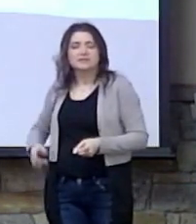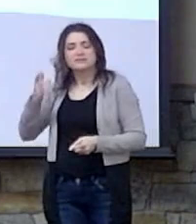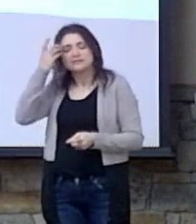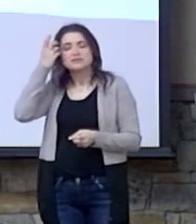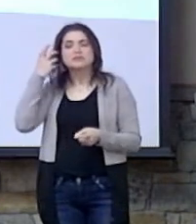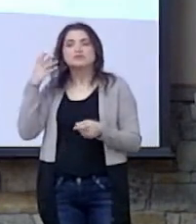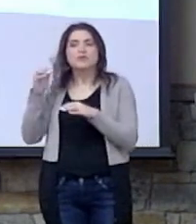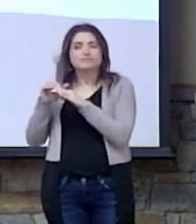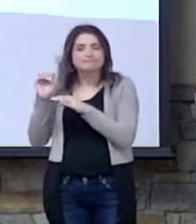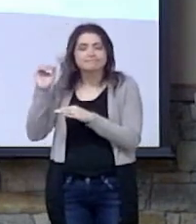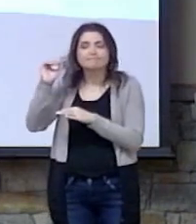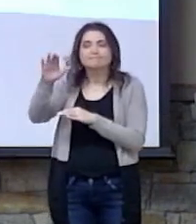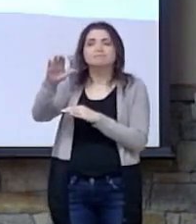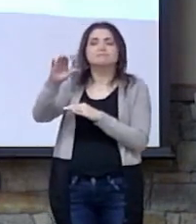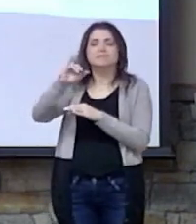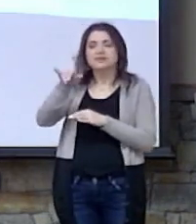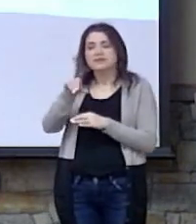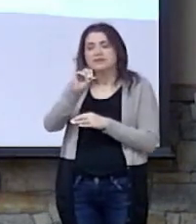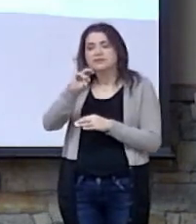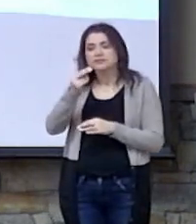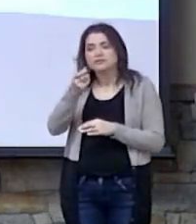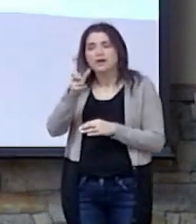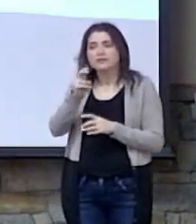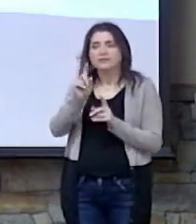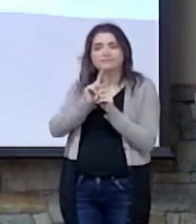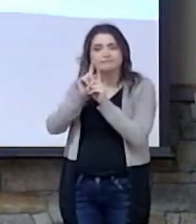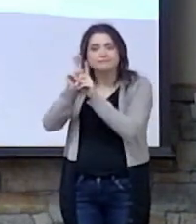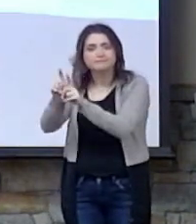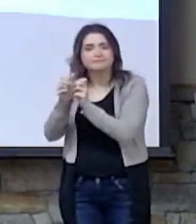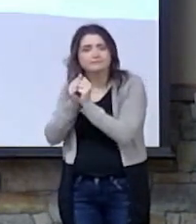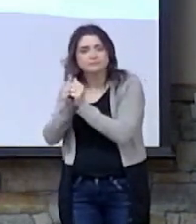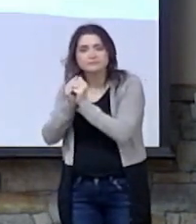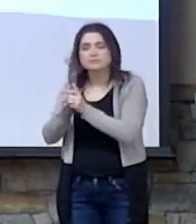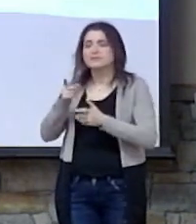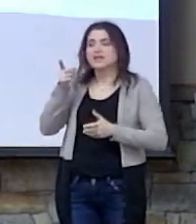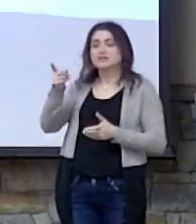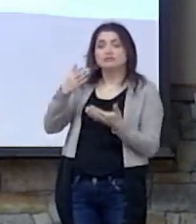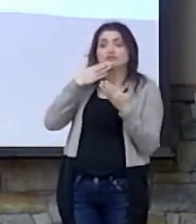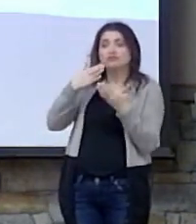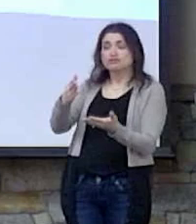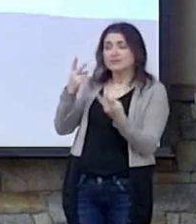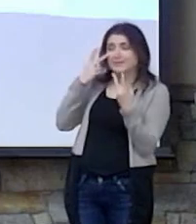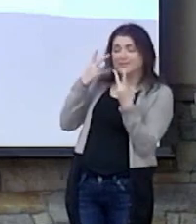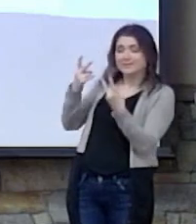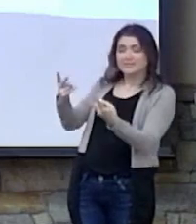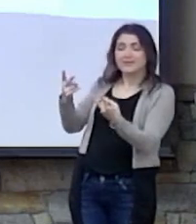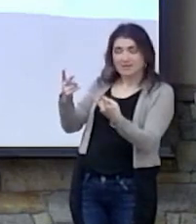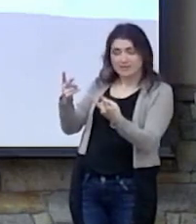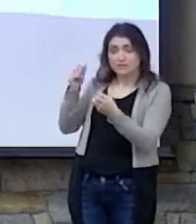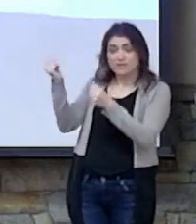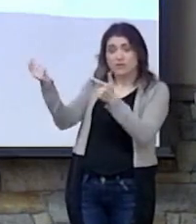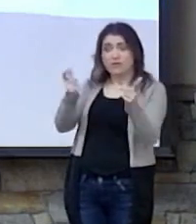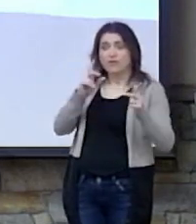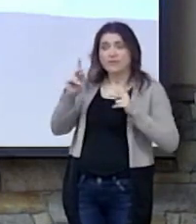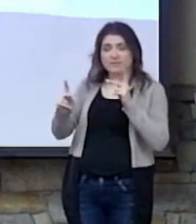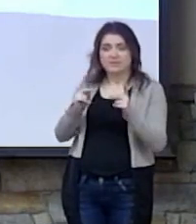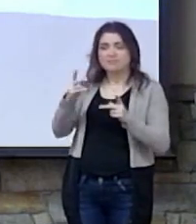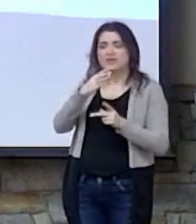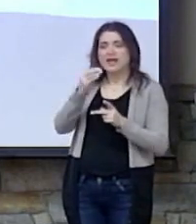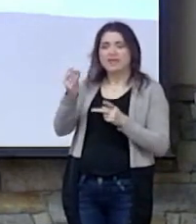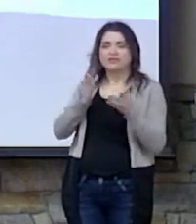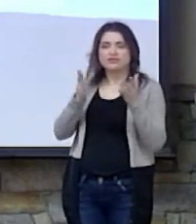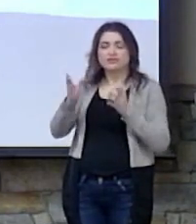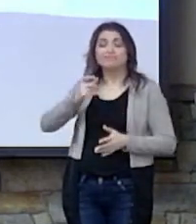the men of war. And this was good in the sight of all the people, and also in the sight of Saul's servants. You